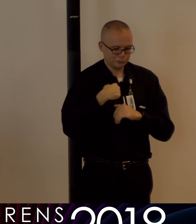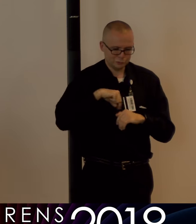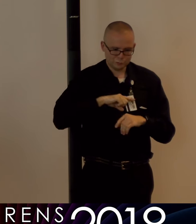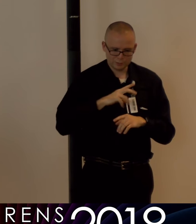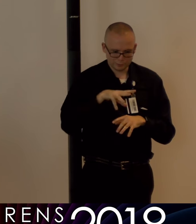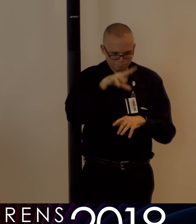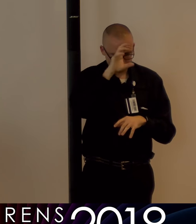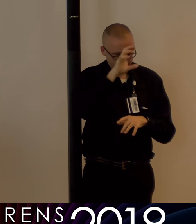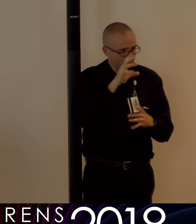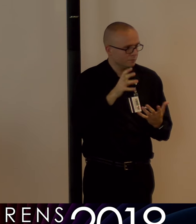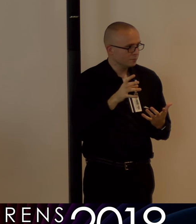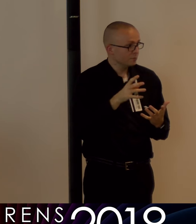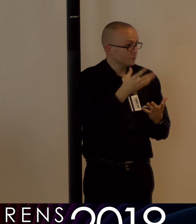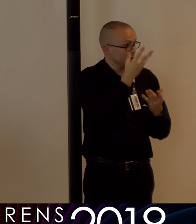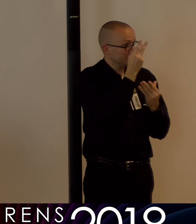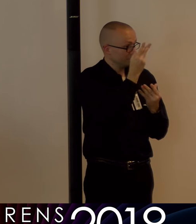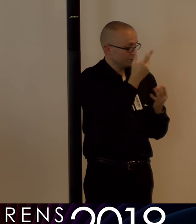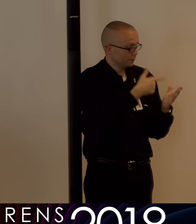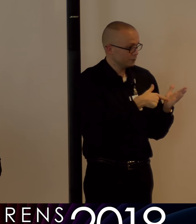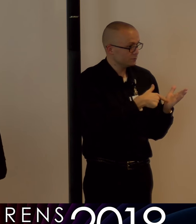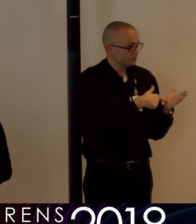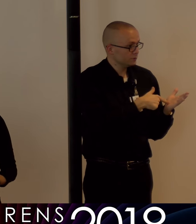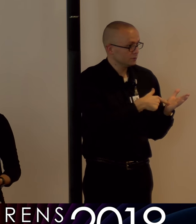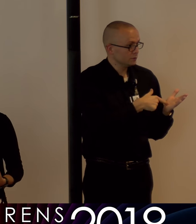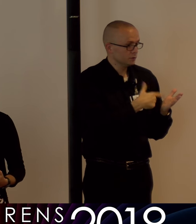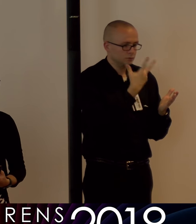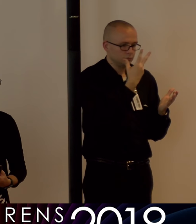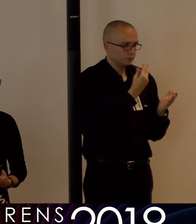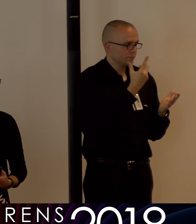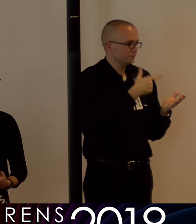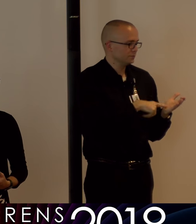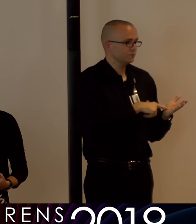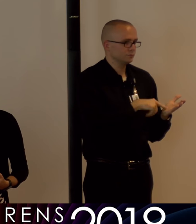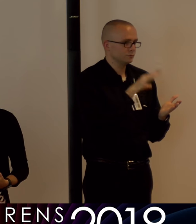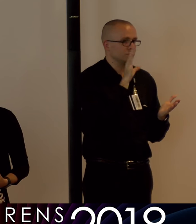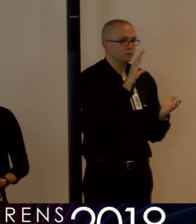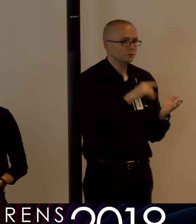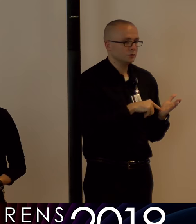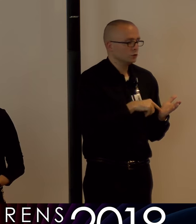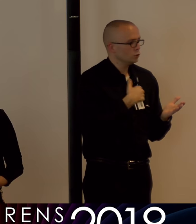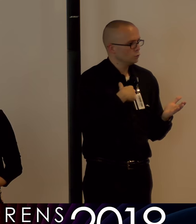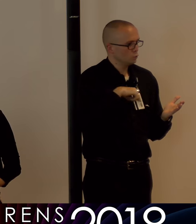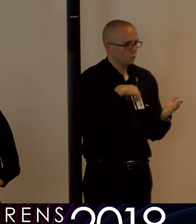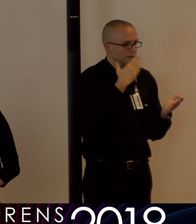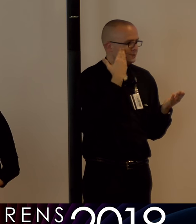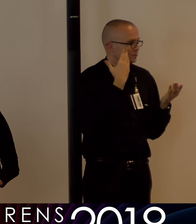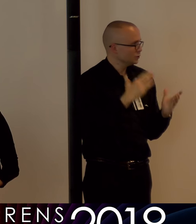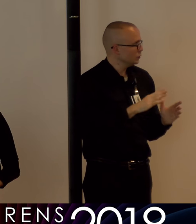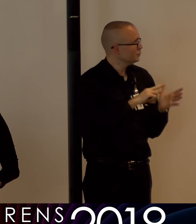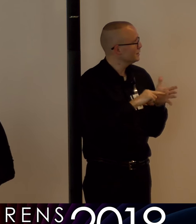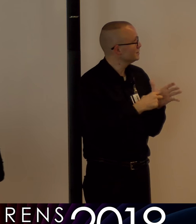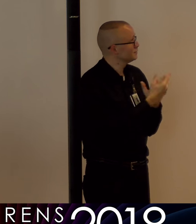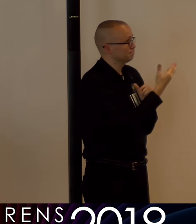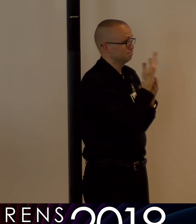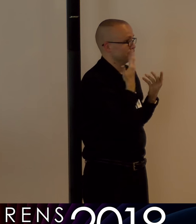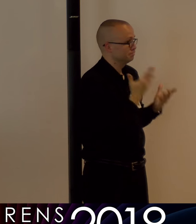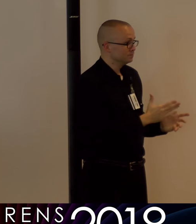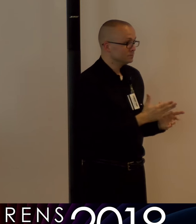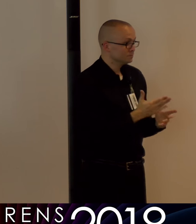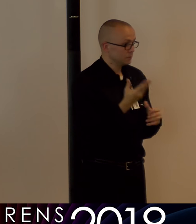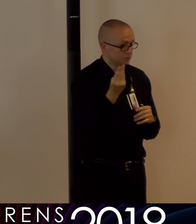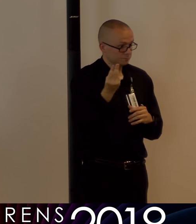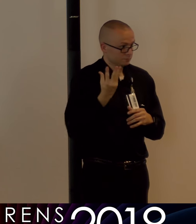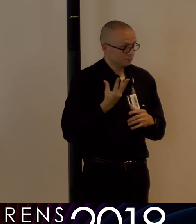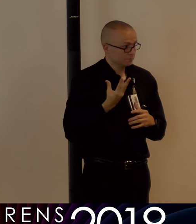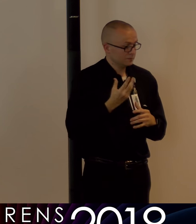that. But the data are the data, and they're beautiful. And we don't know yet what this means. But what it tells us is